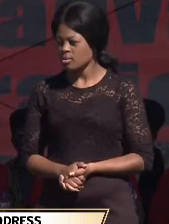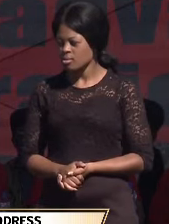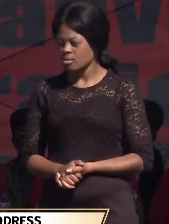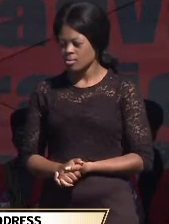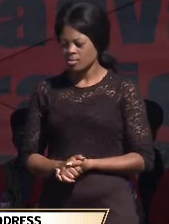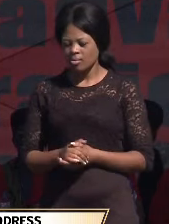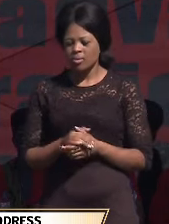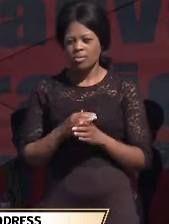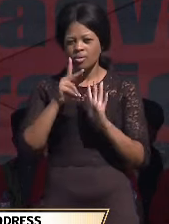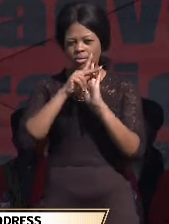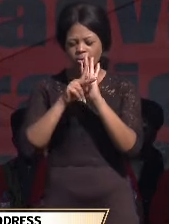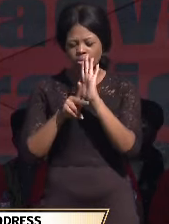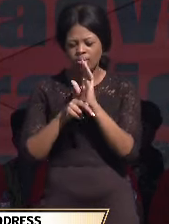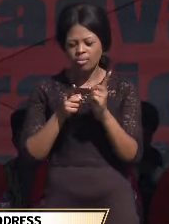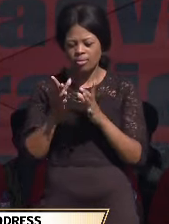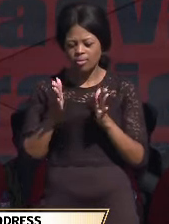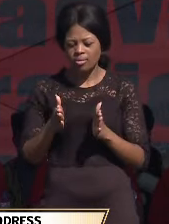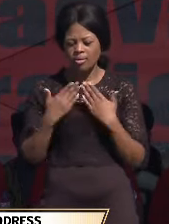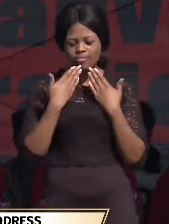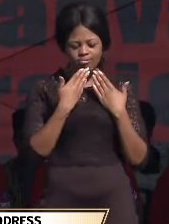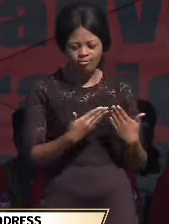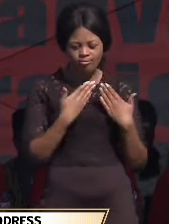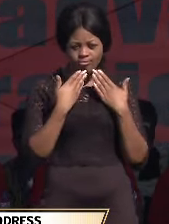Mphathi ohlelo, thank you very much.